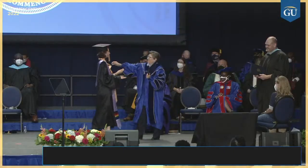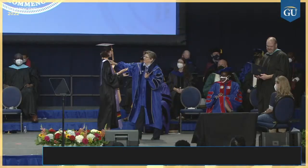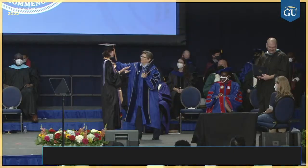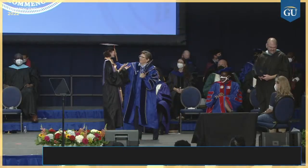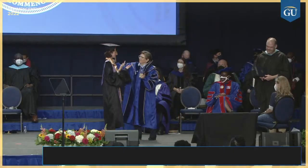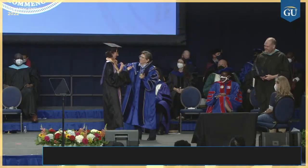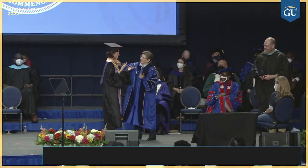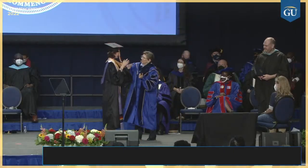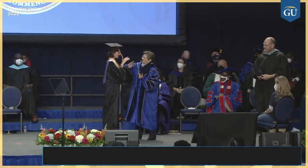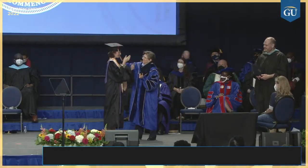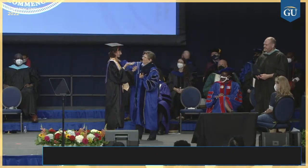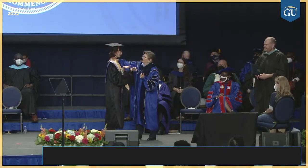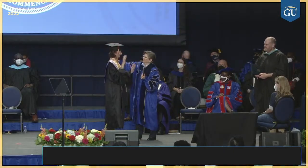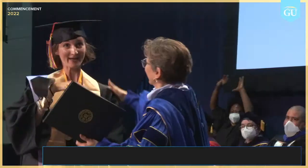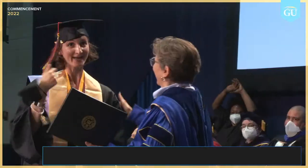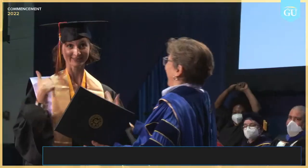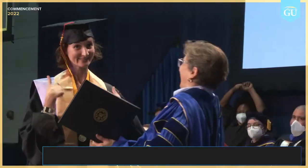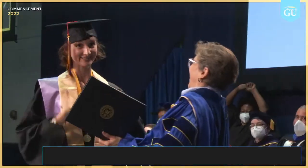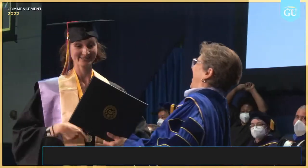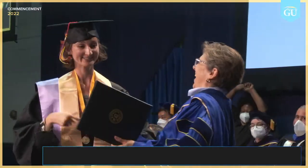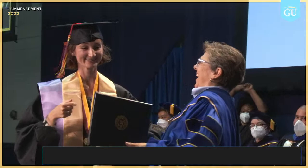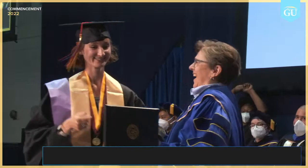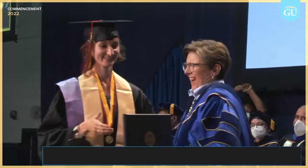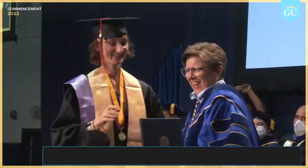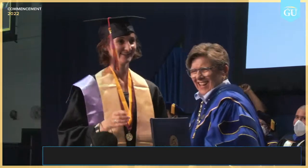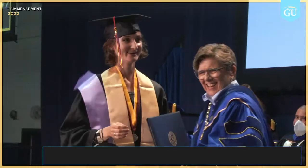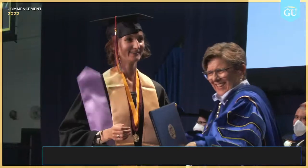Isba Cristomo, Bachelor of Science.